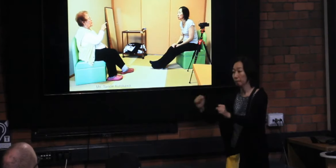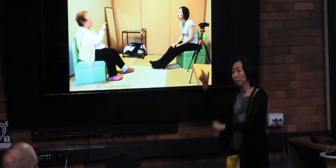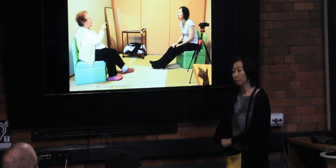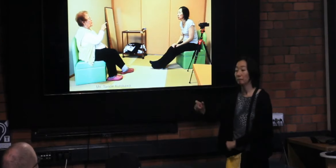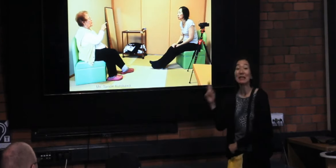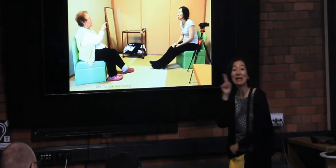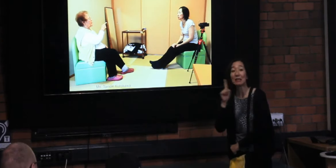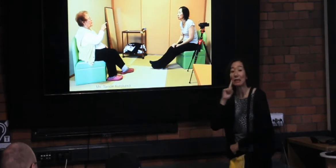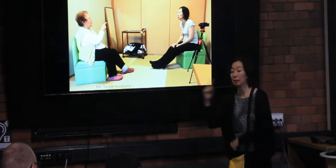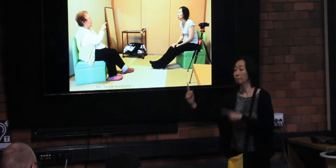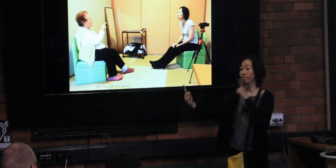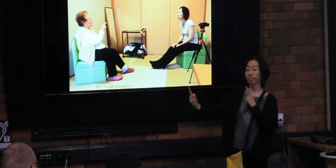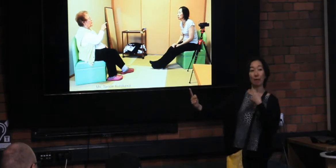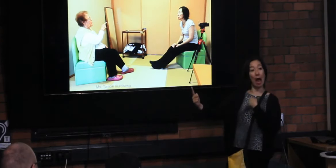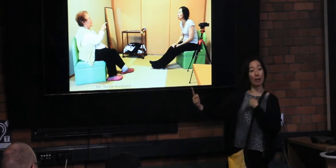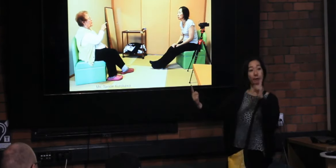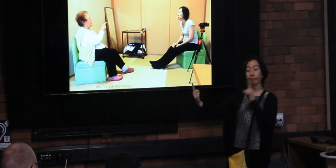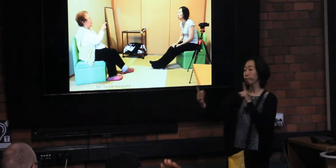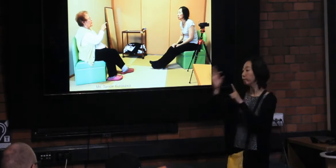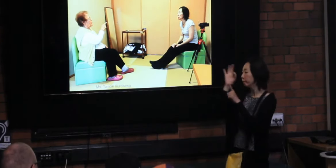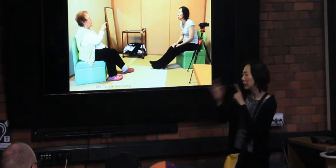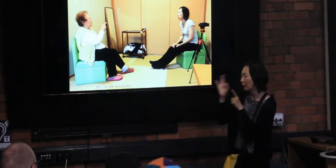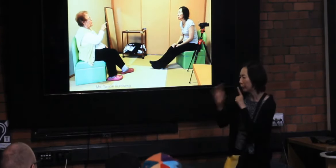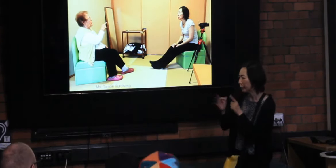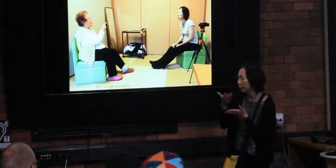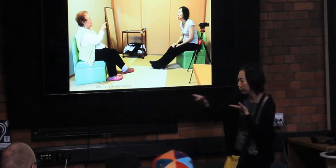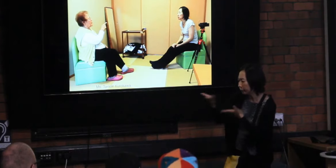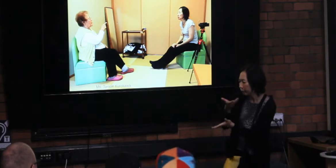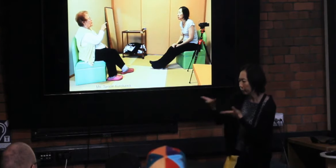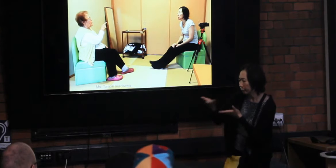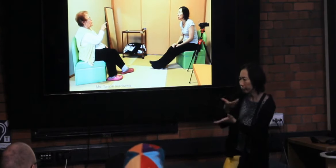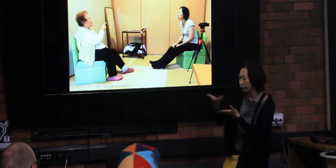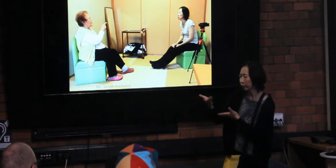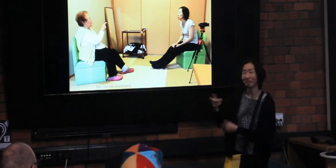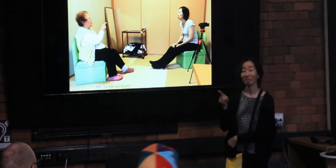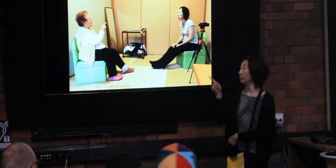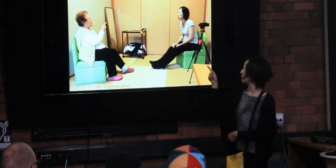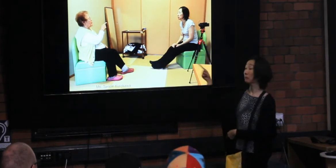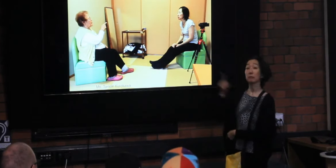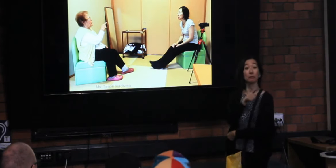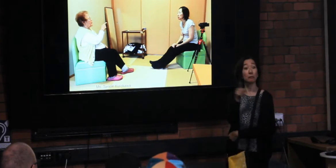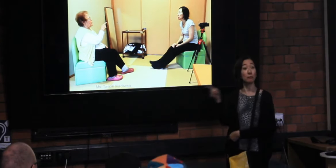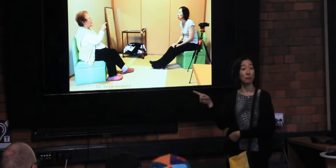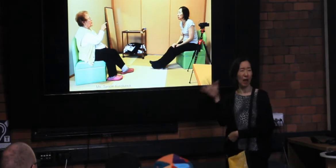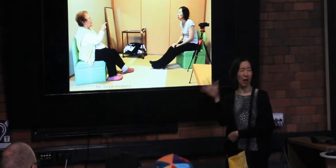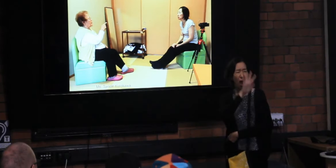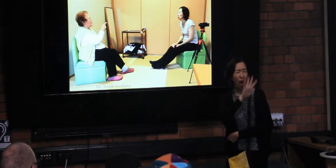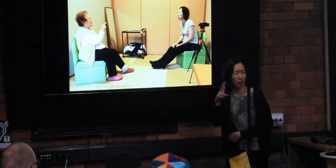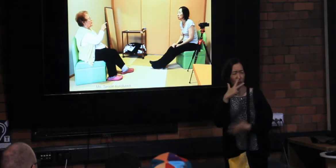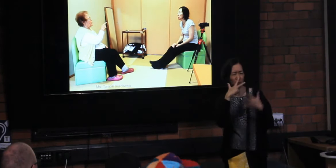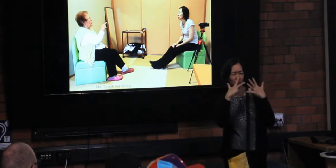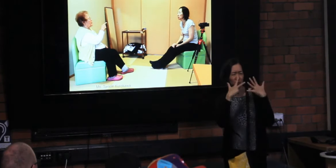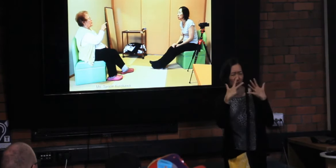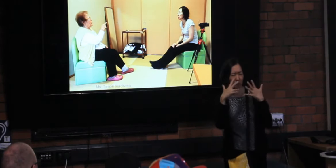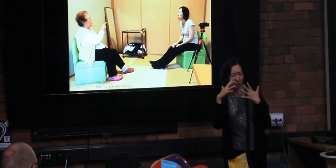you see the image on the screen here, this is of me interviewing an older deaf lady about her experiences of